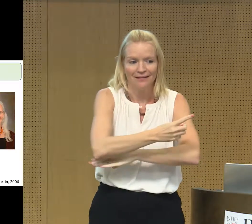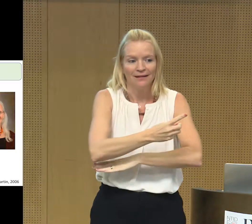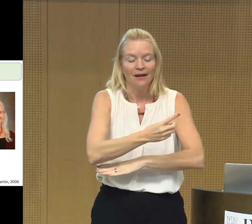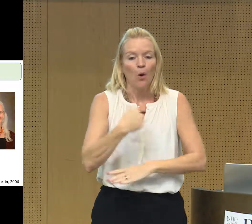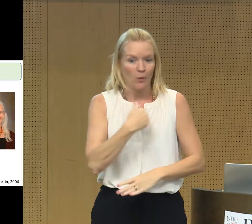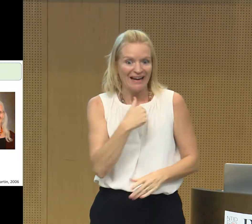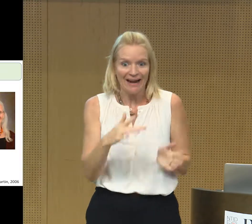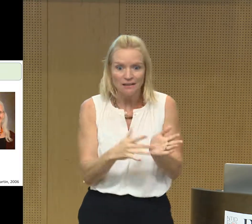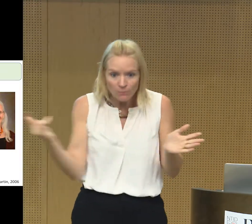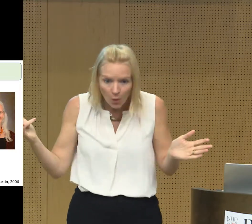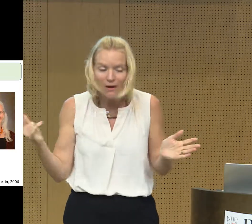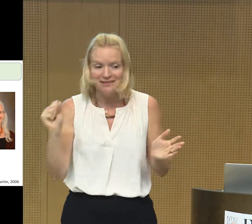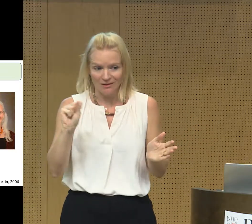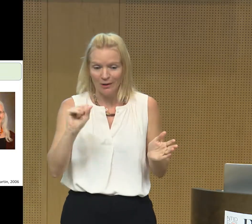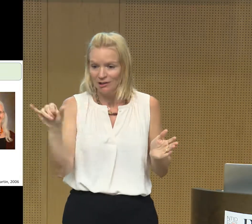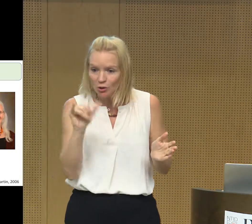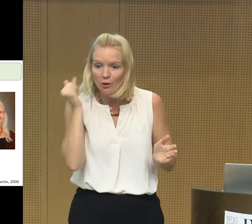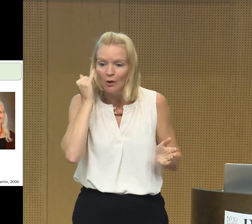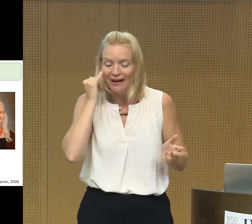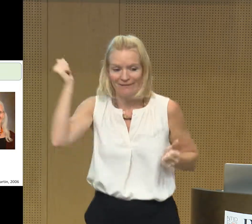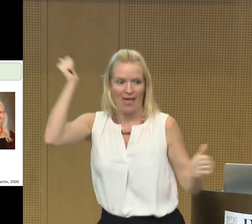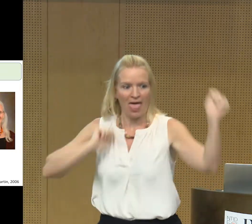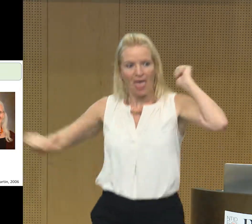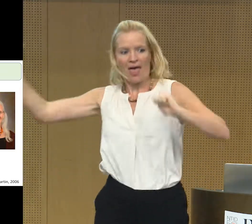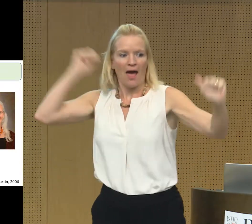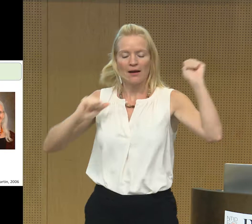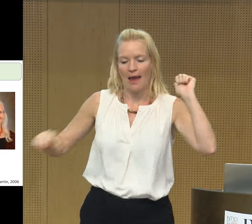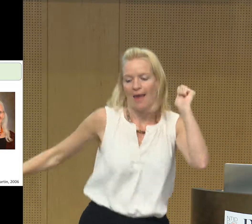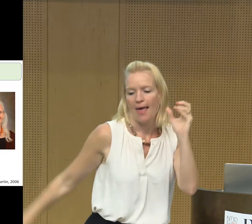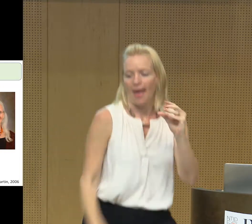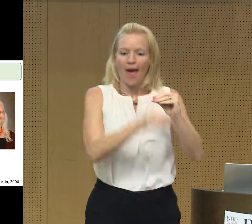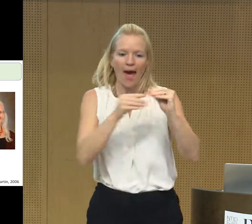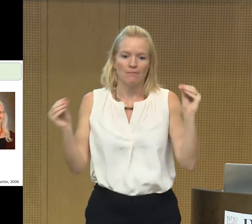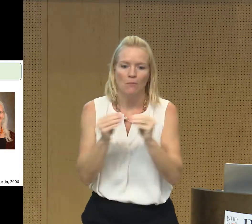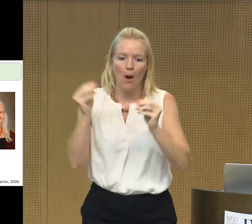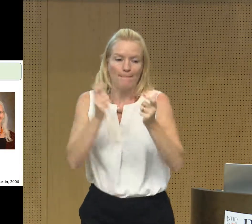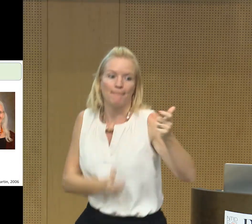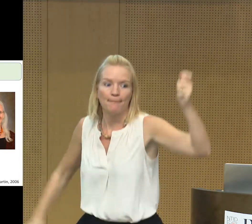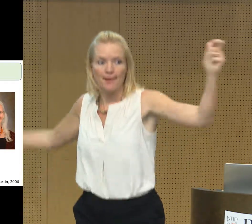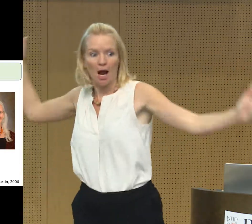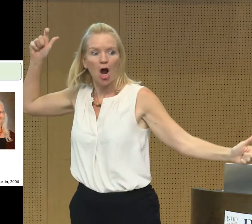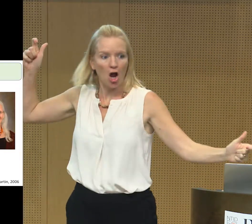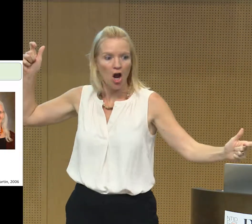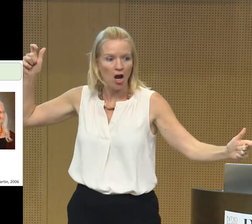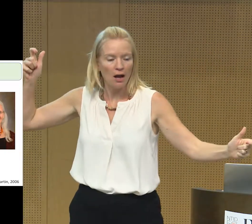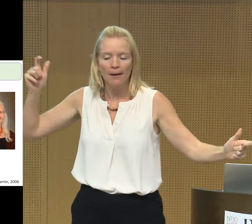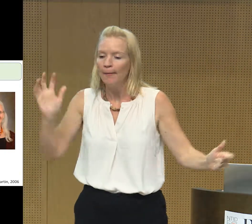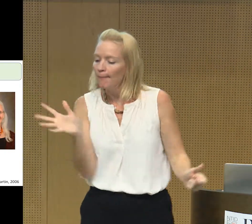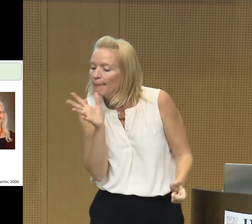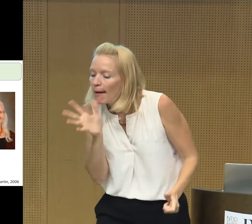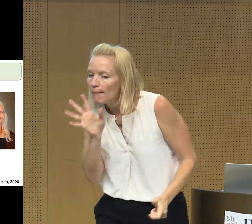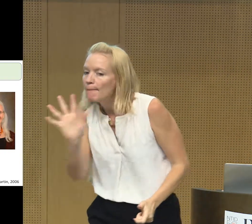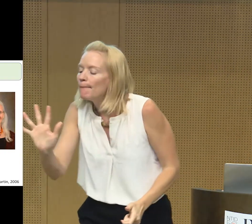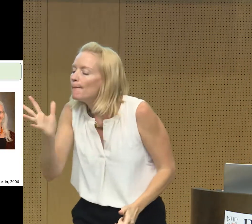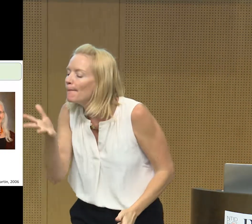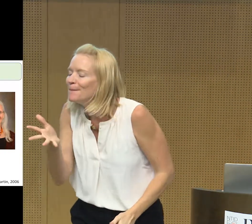We can exploit sonority as well. If we're doing more performance, we can add bigger movements, like